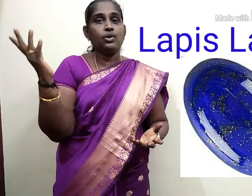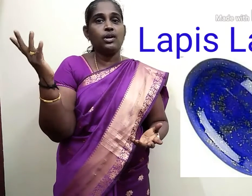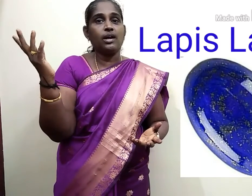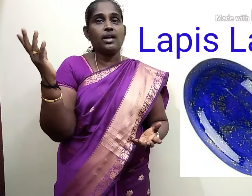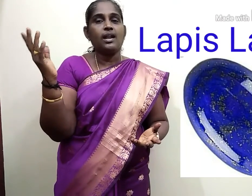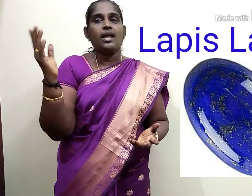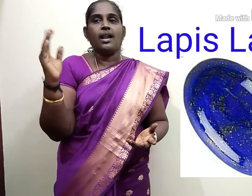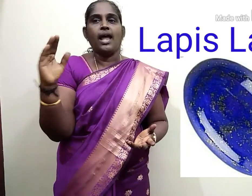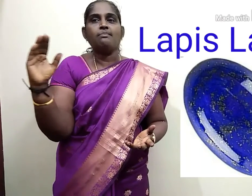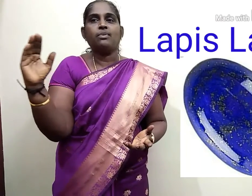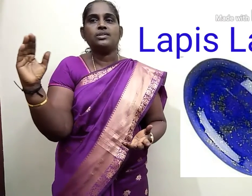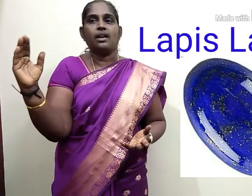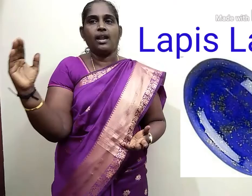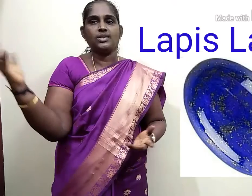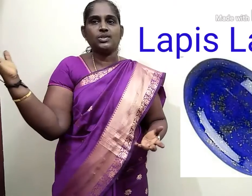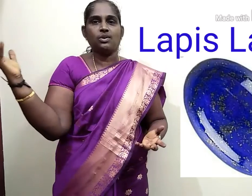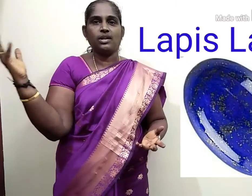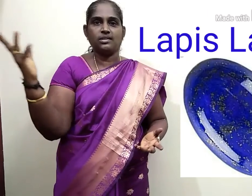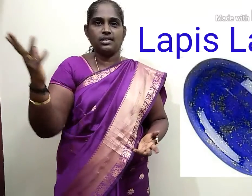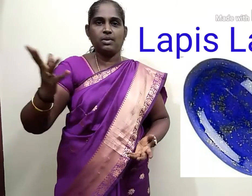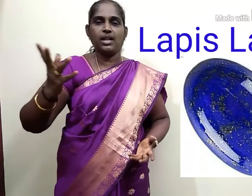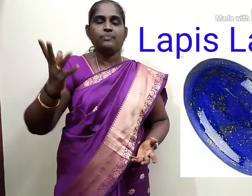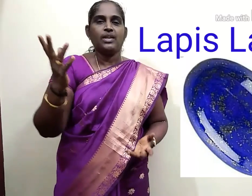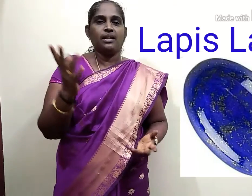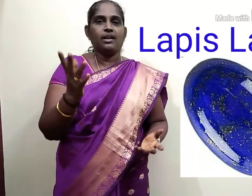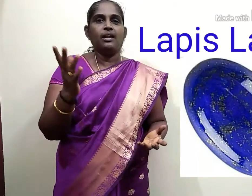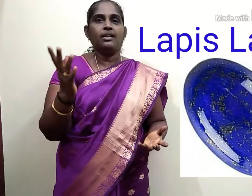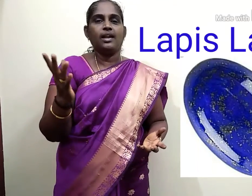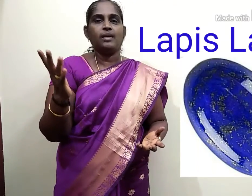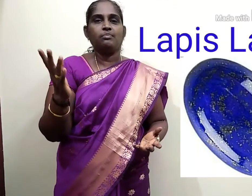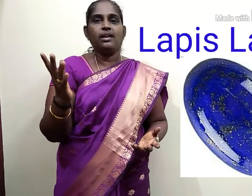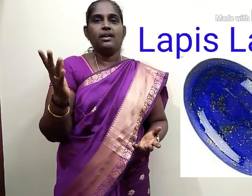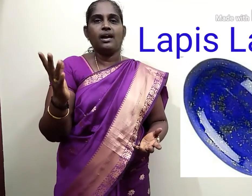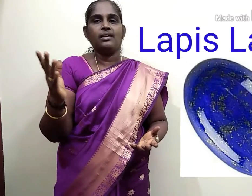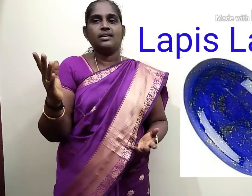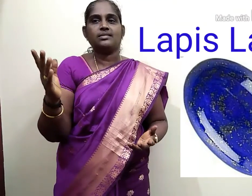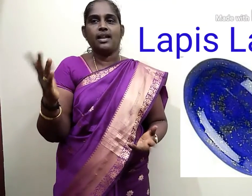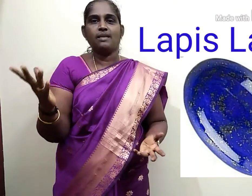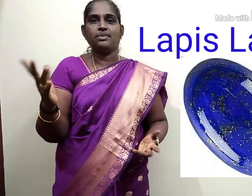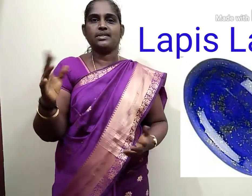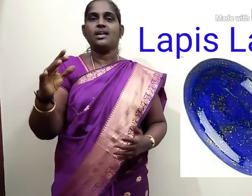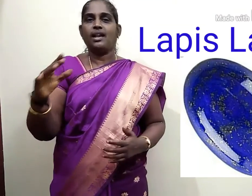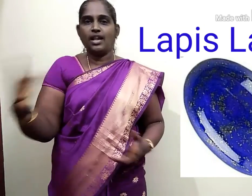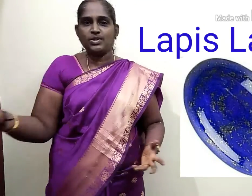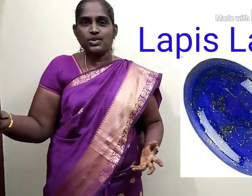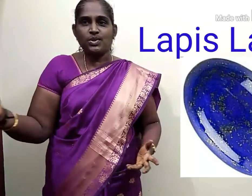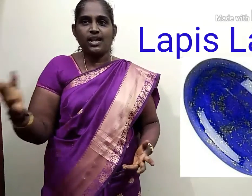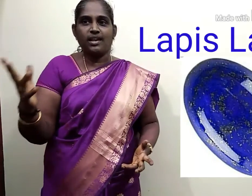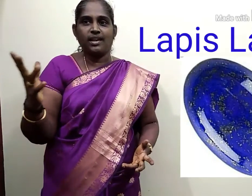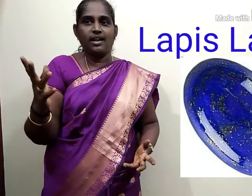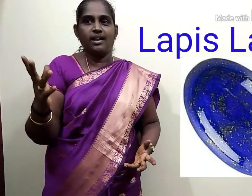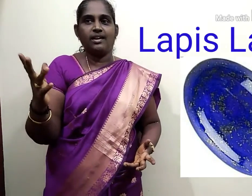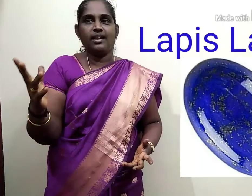blue color? Lapis lazuli. See this one? L-A-P-I-S, lapis lazuli.